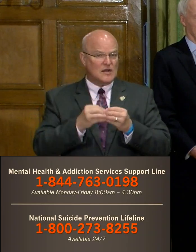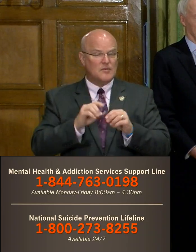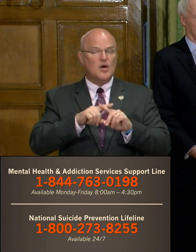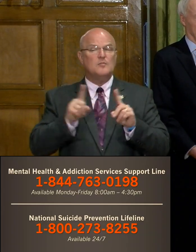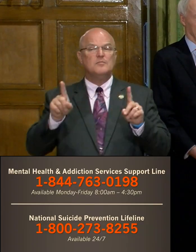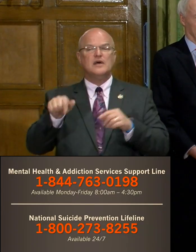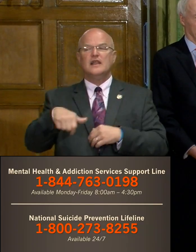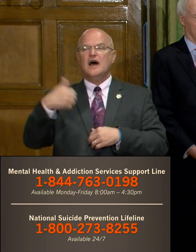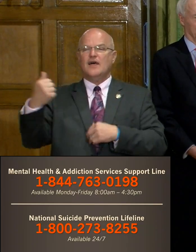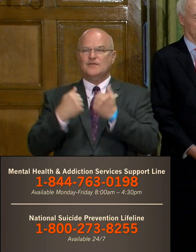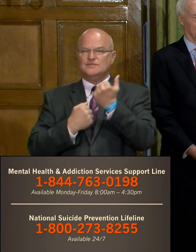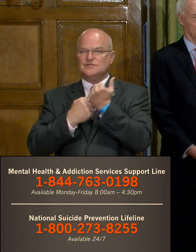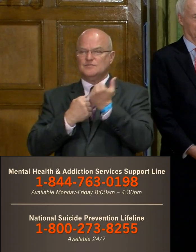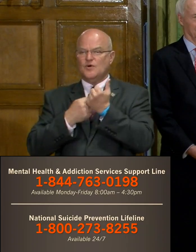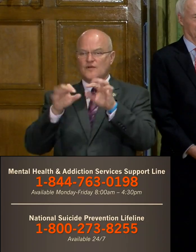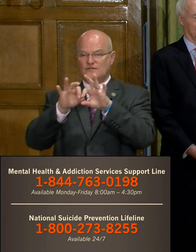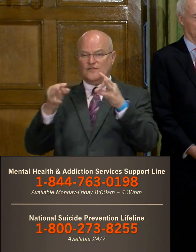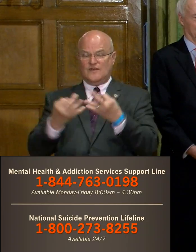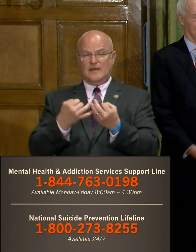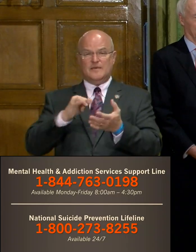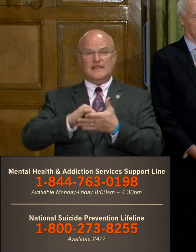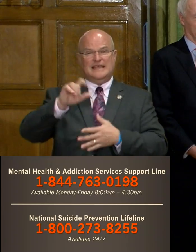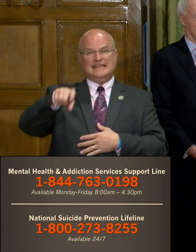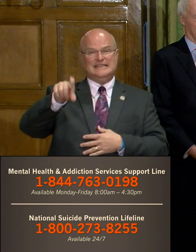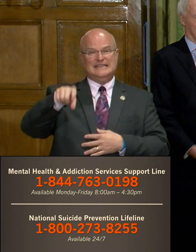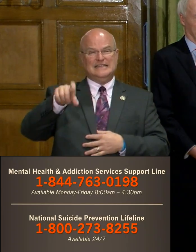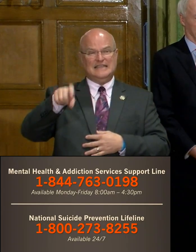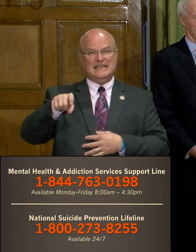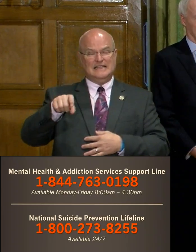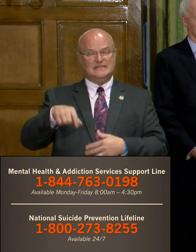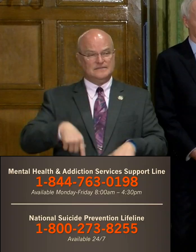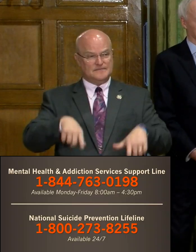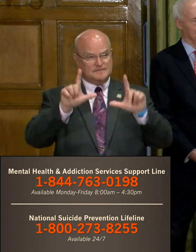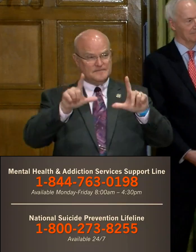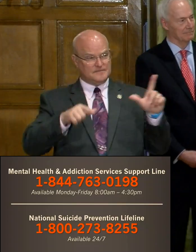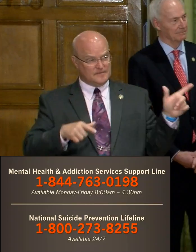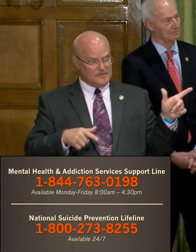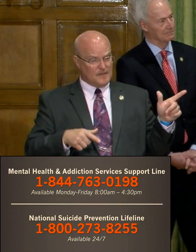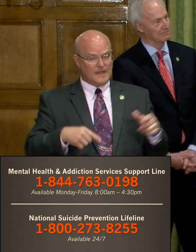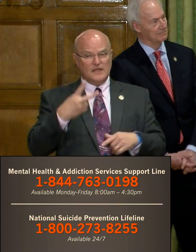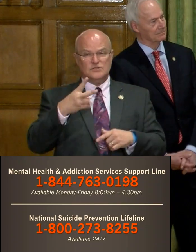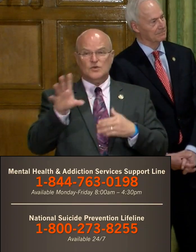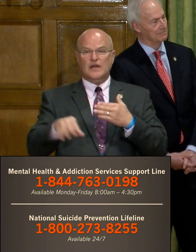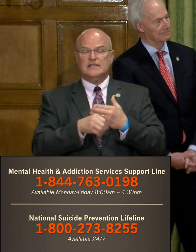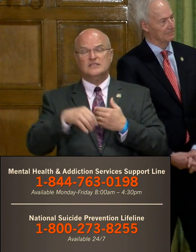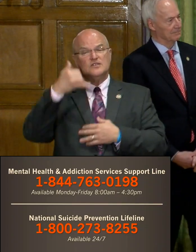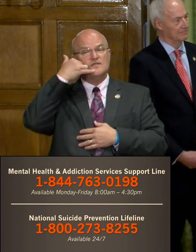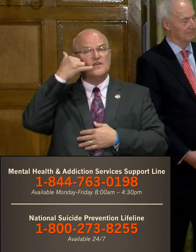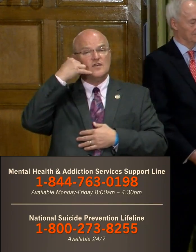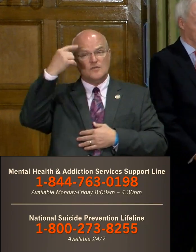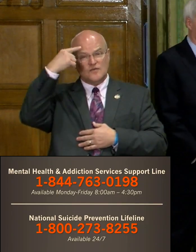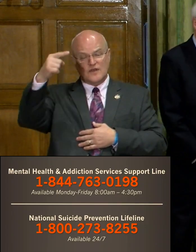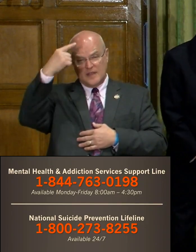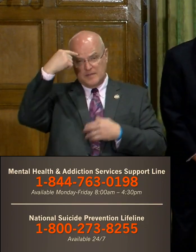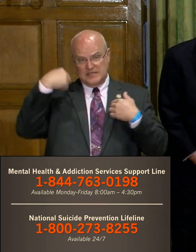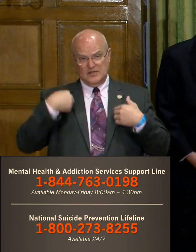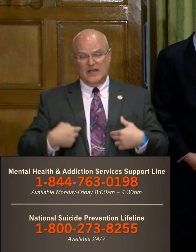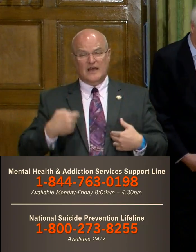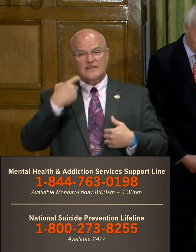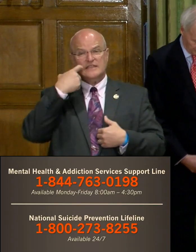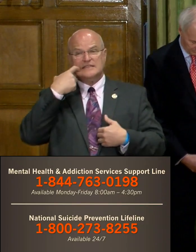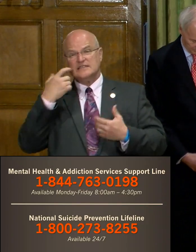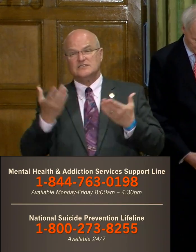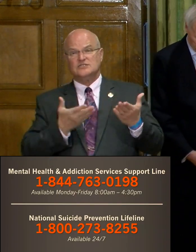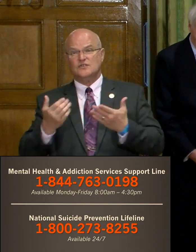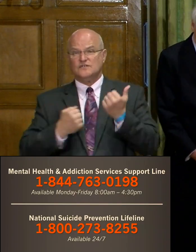available other supports to families that are in need. So on the screen here are there 2 additional hotlines for the Mental Health and Addiction